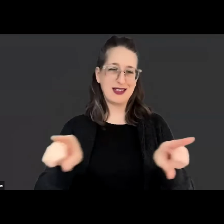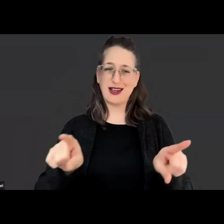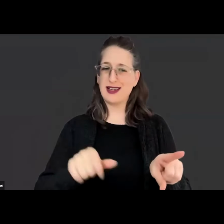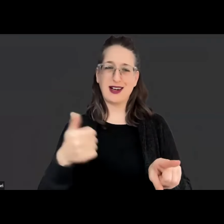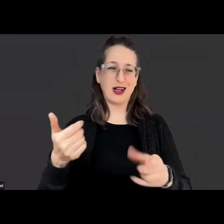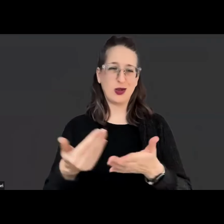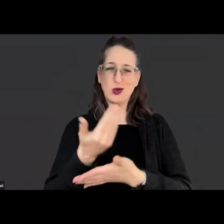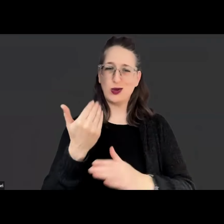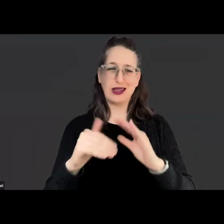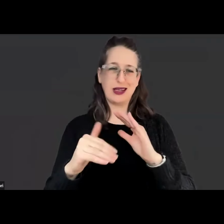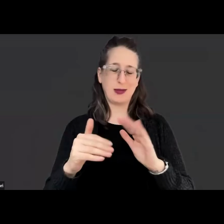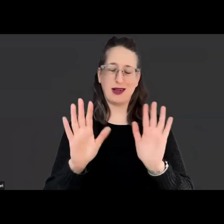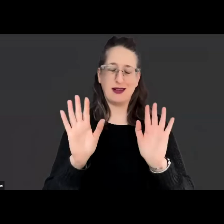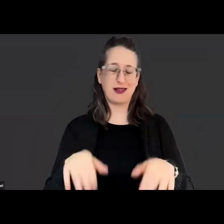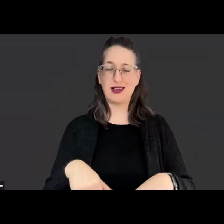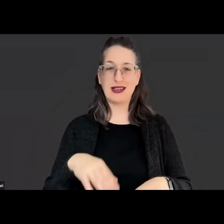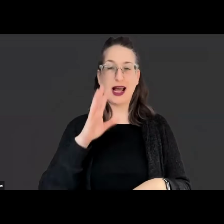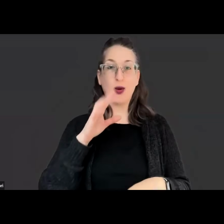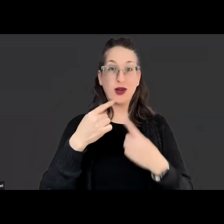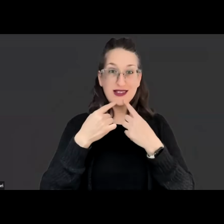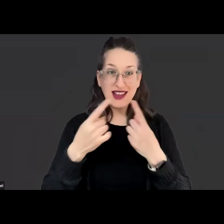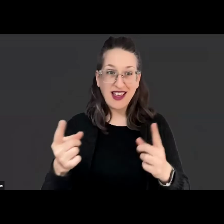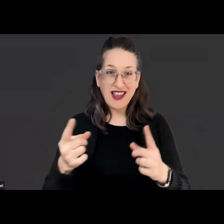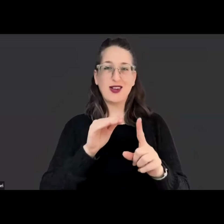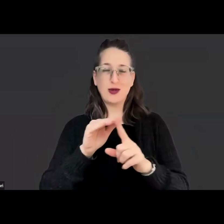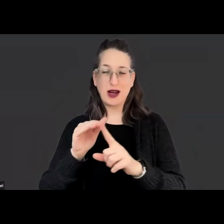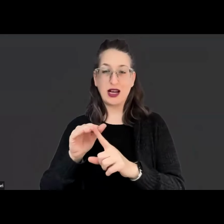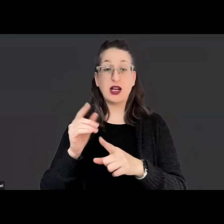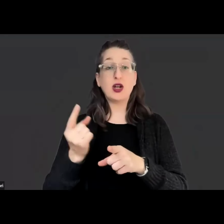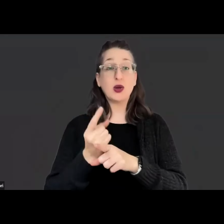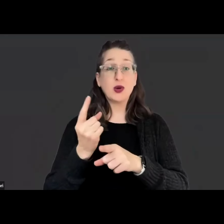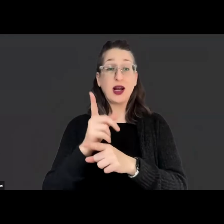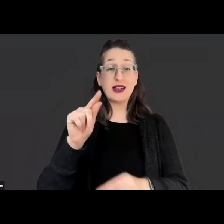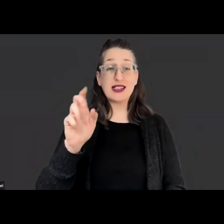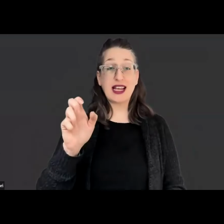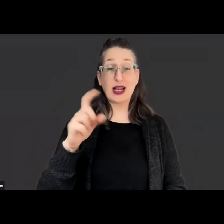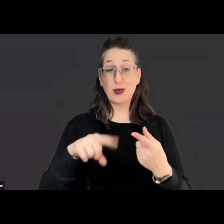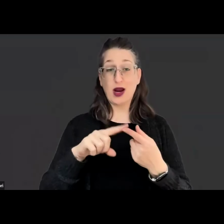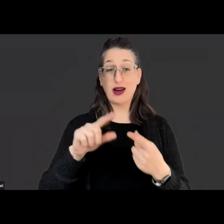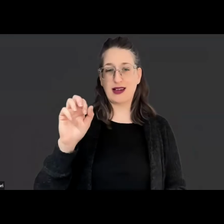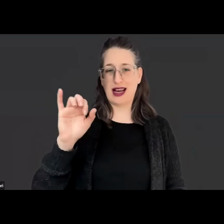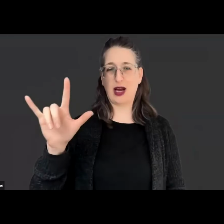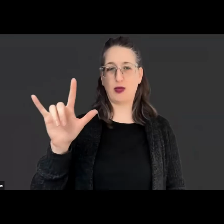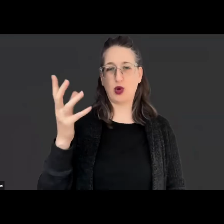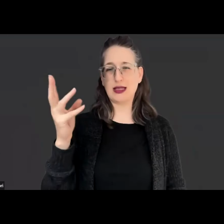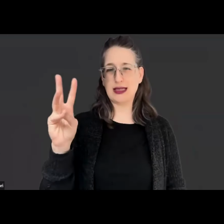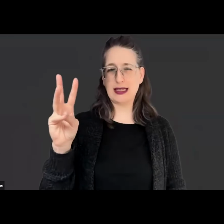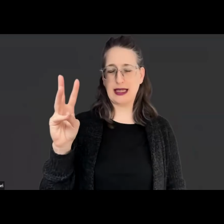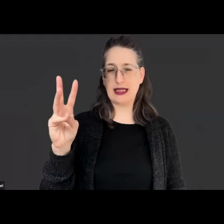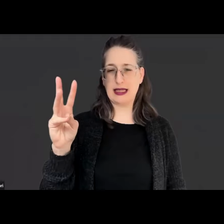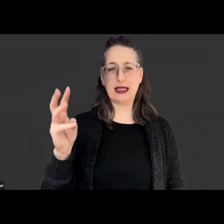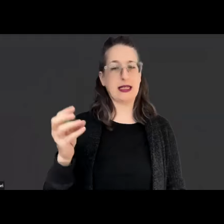just going to tell you, and I'm going to remind you. The correct date is April 16th. So it's still in the same third